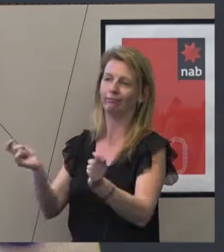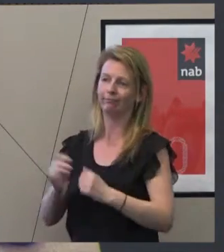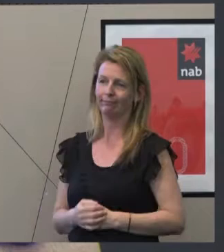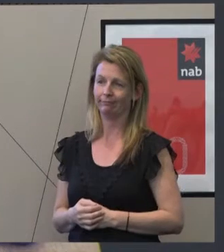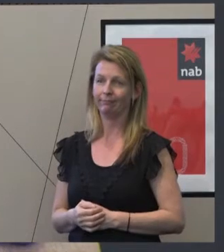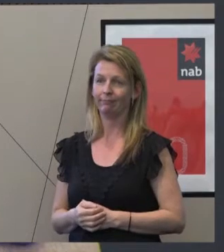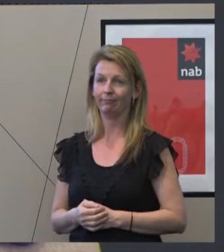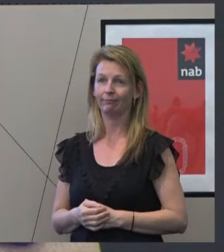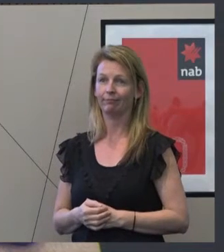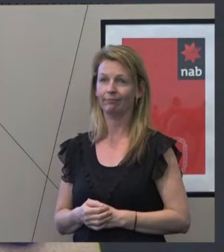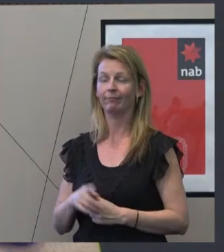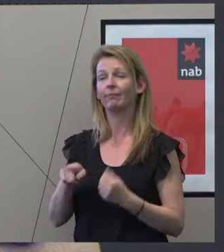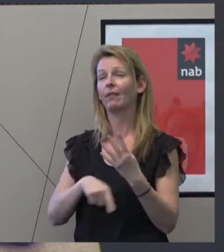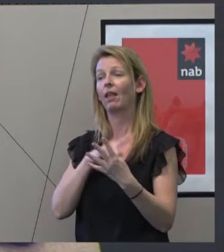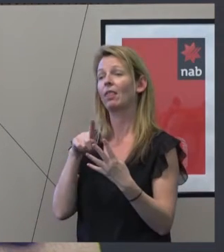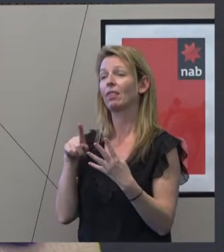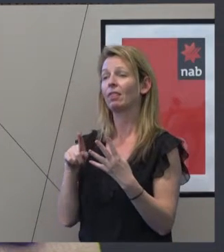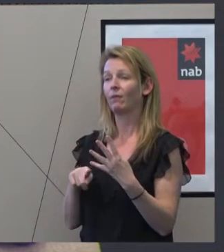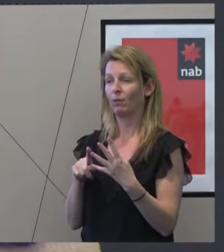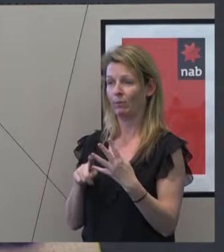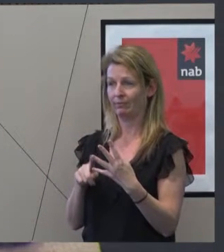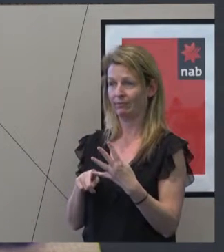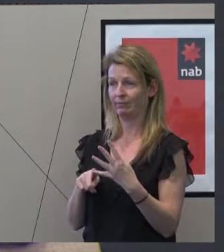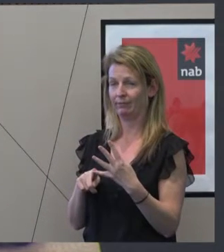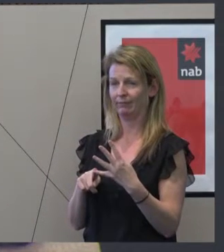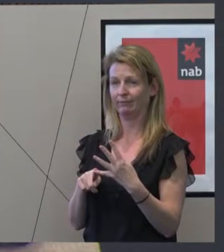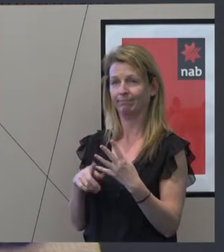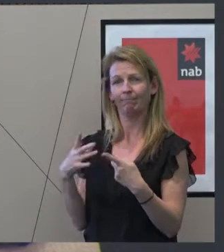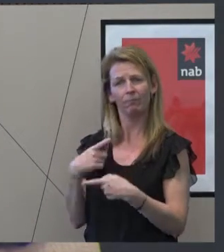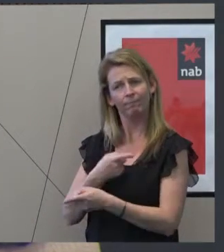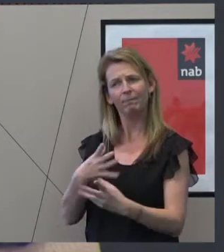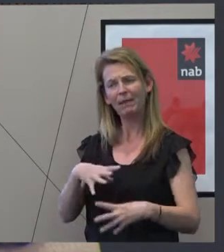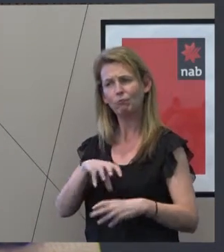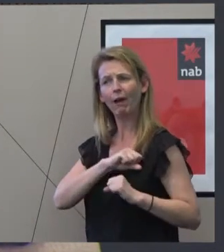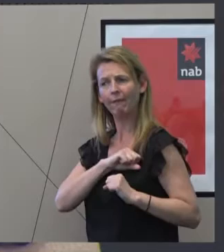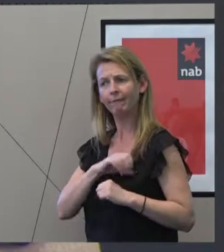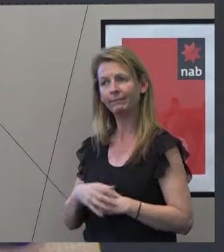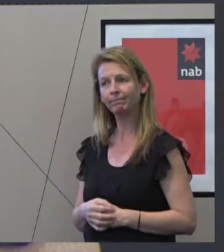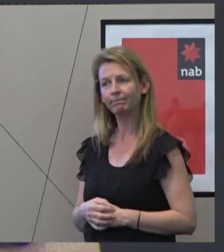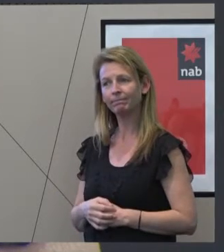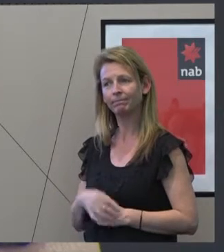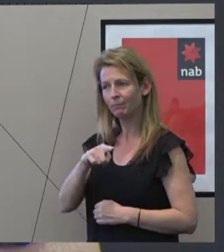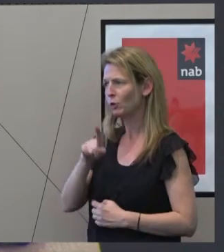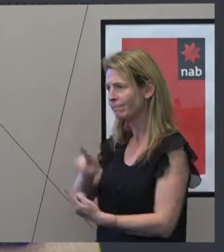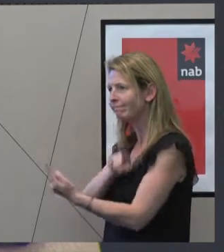point is be brave. Approach